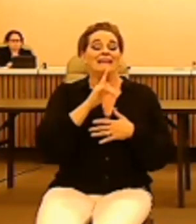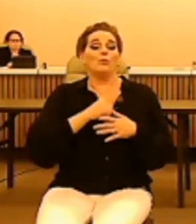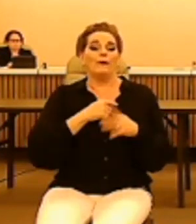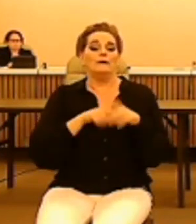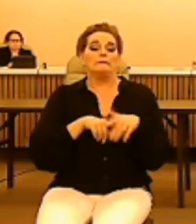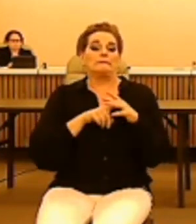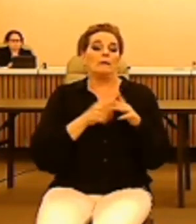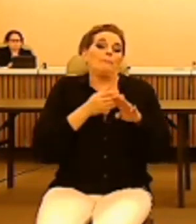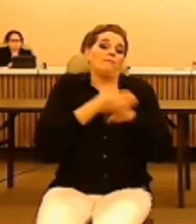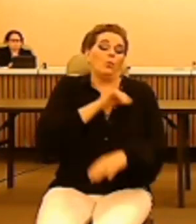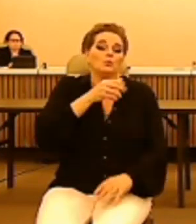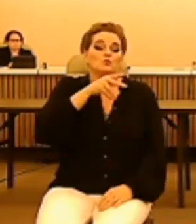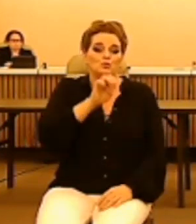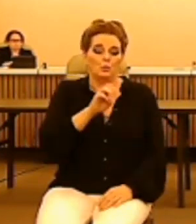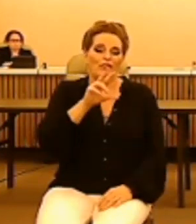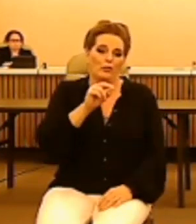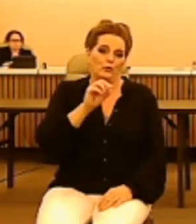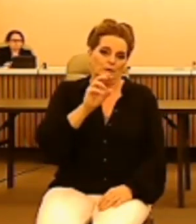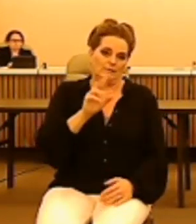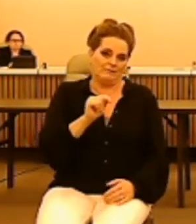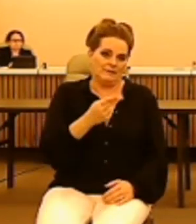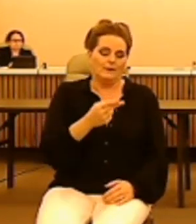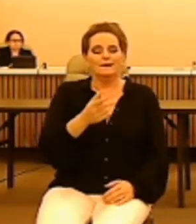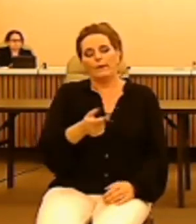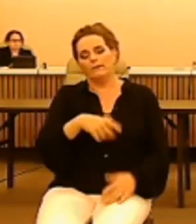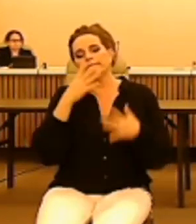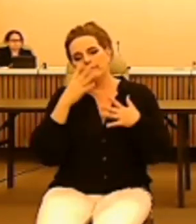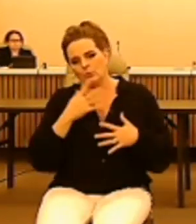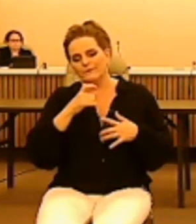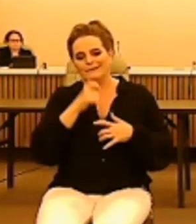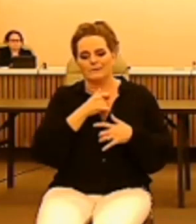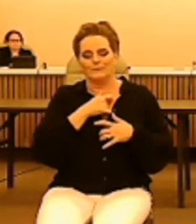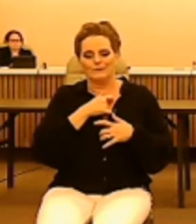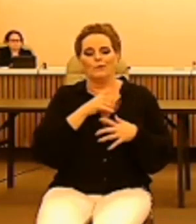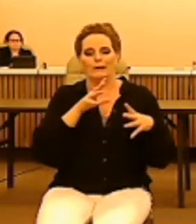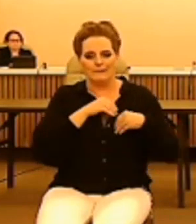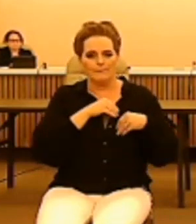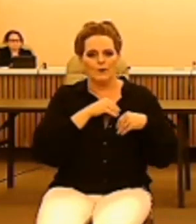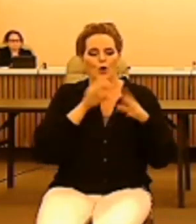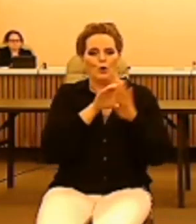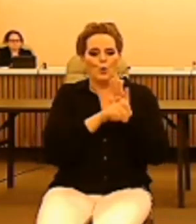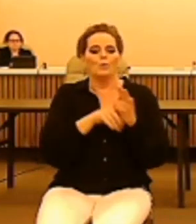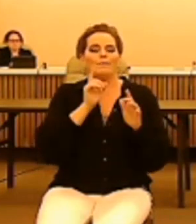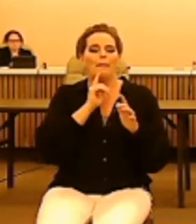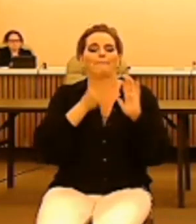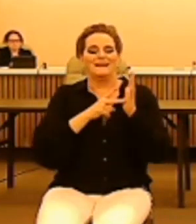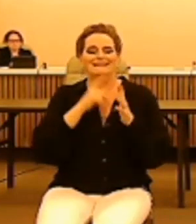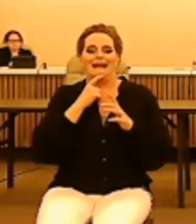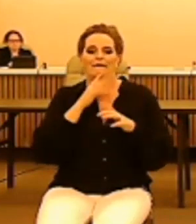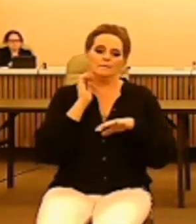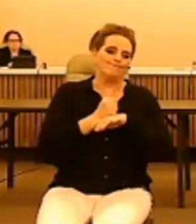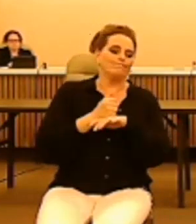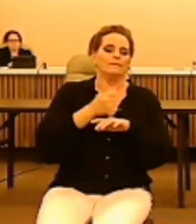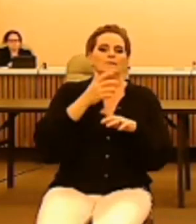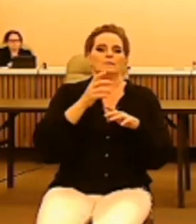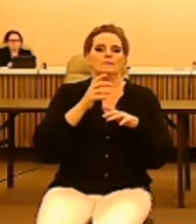before June 30th. Well, unfortunately, it doesn't just mean adopting the code. It means that it has to take effect. I am not